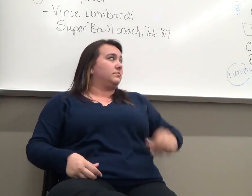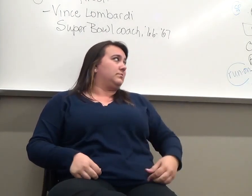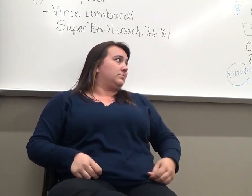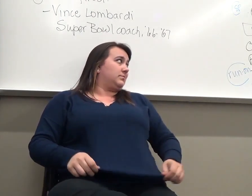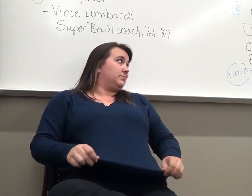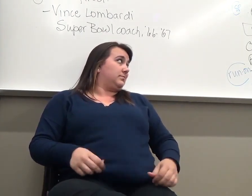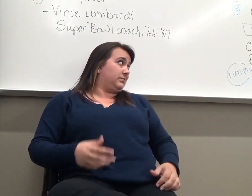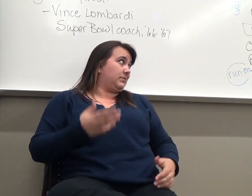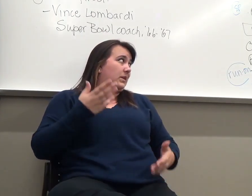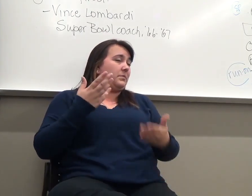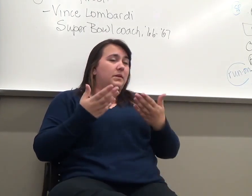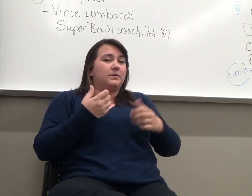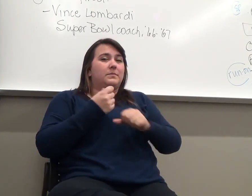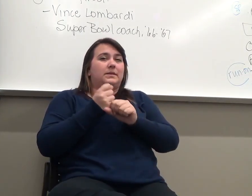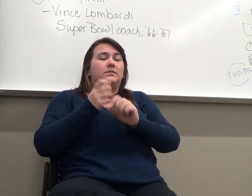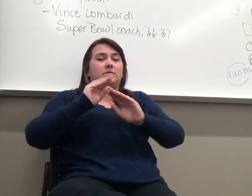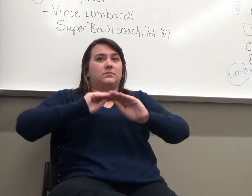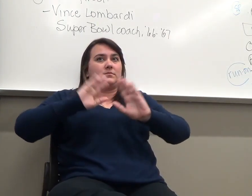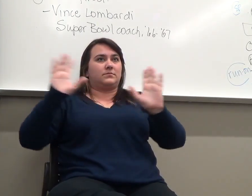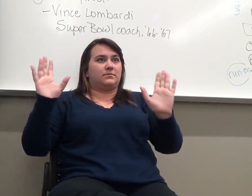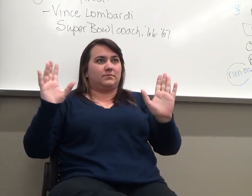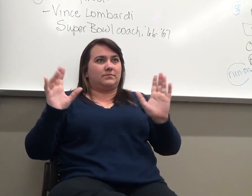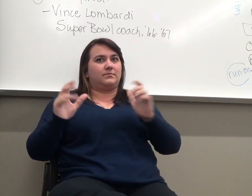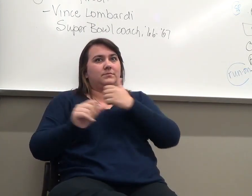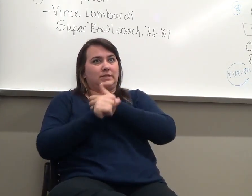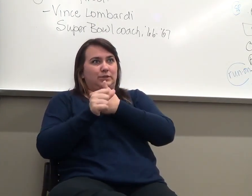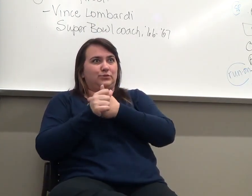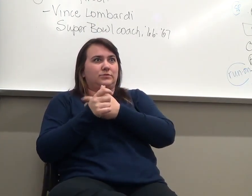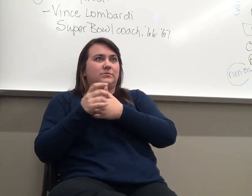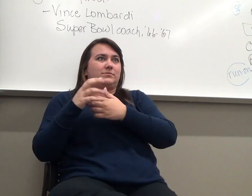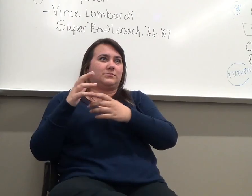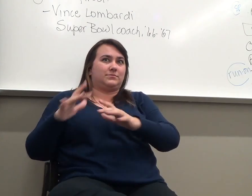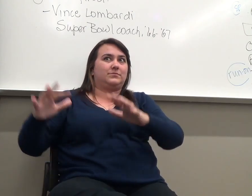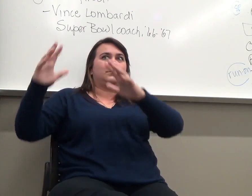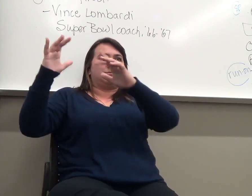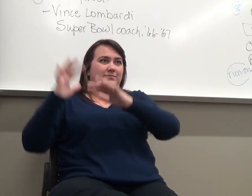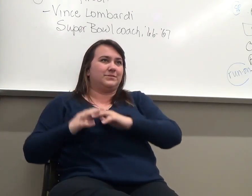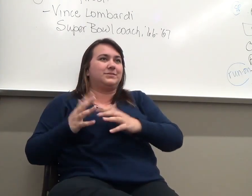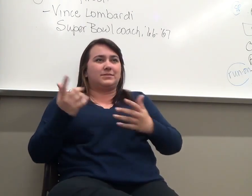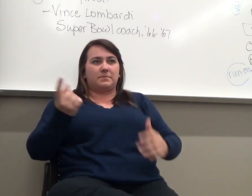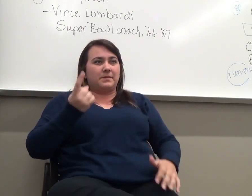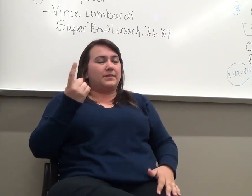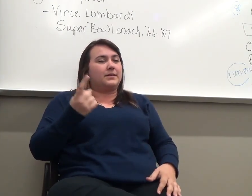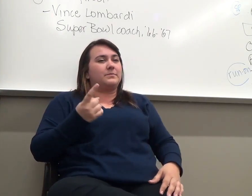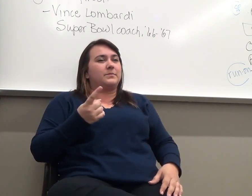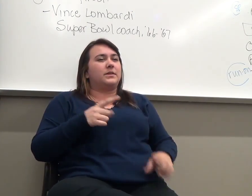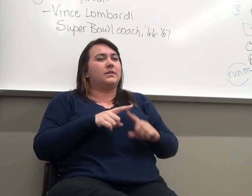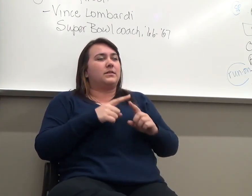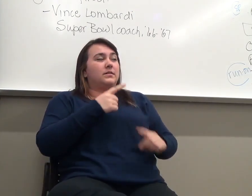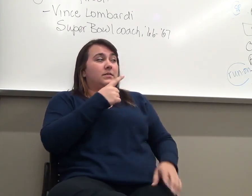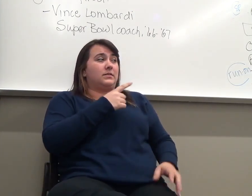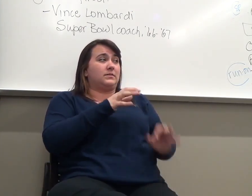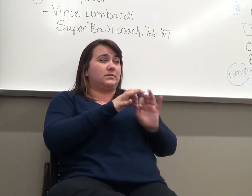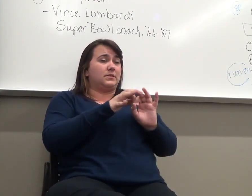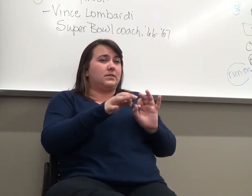Okay, a funny incident, that's the dog one. A first date, several people did the first date.